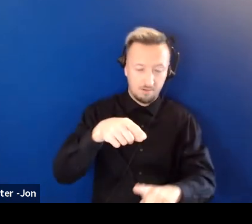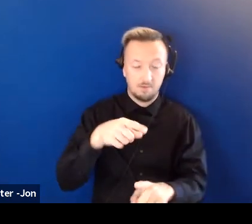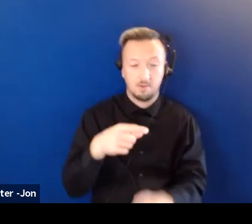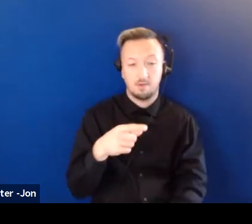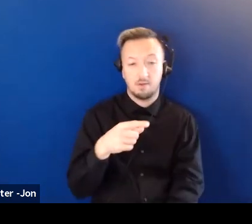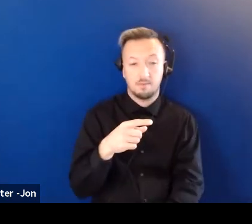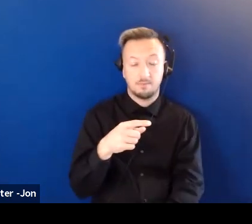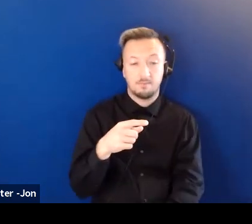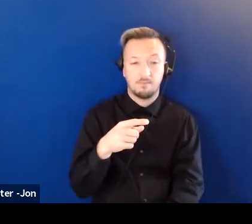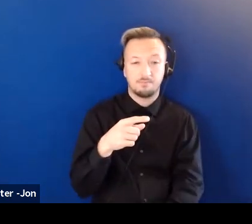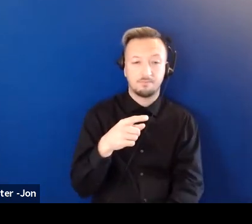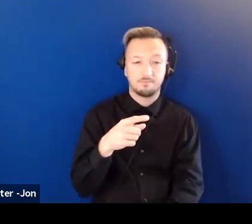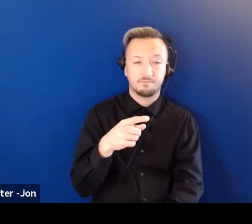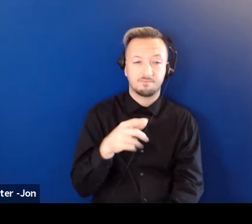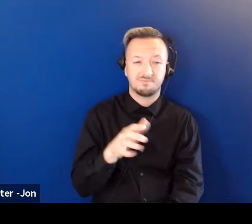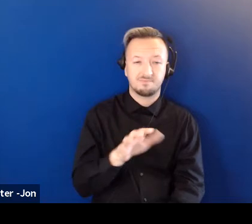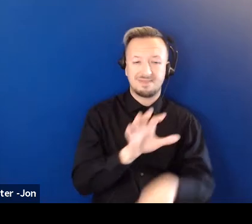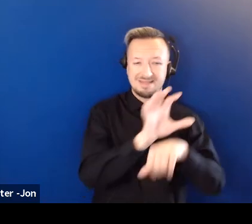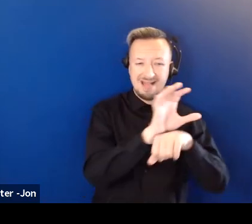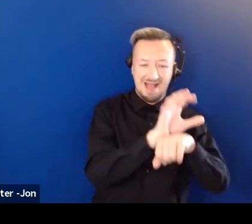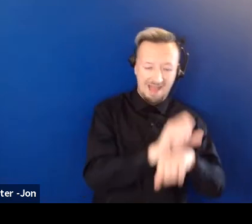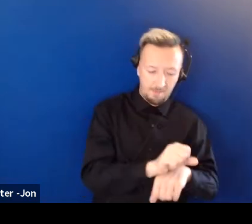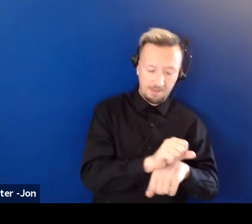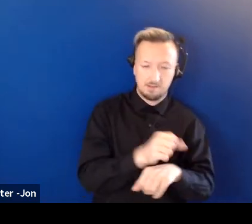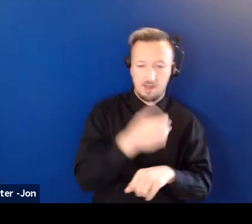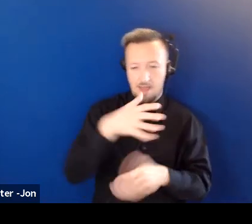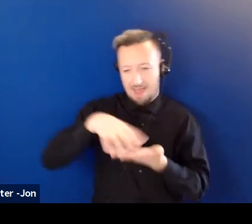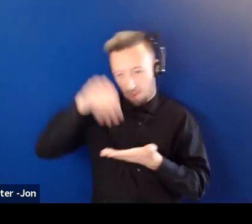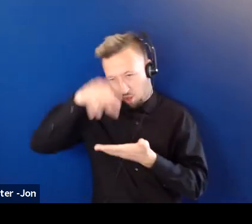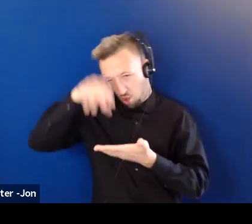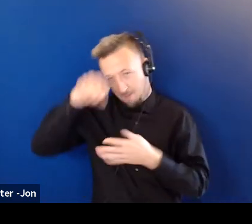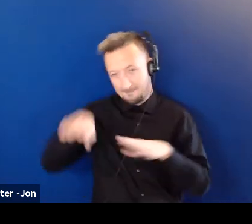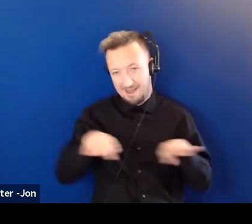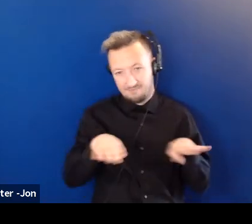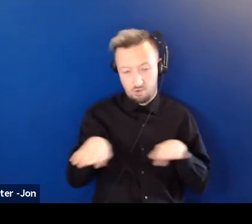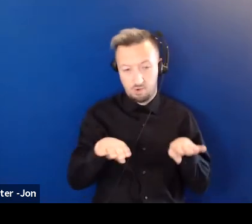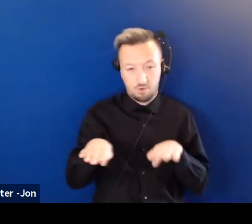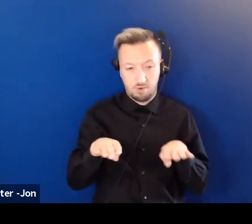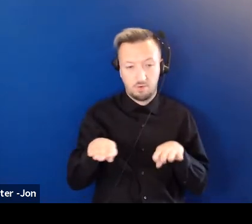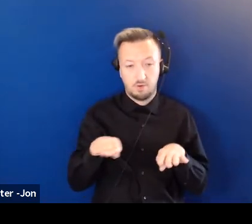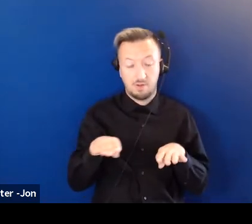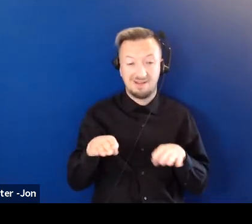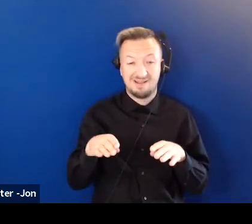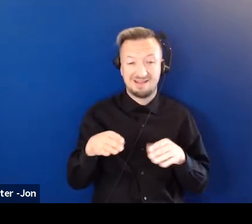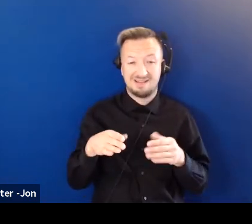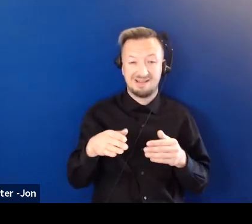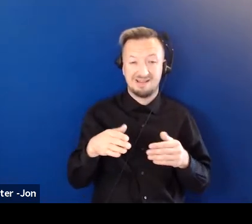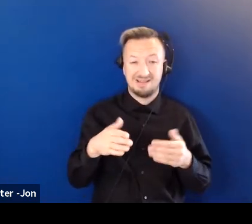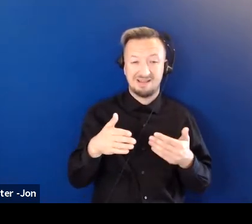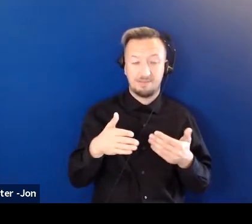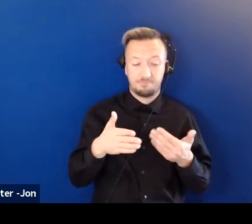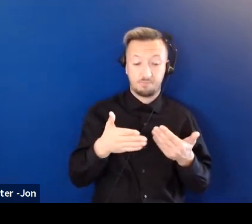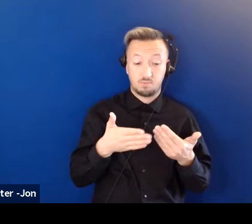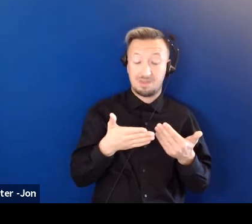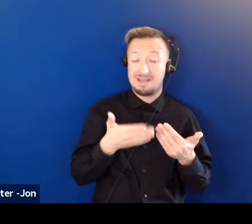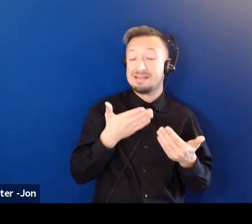with this was habits and learned behavior. So it's easier to teach good habits rather